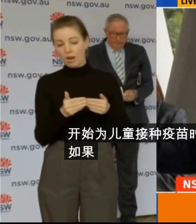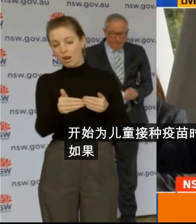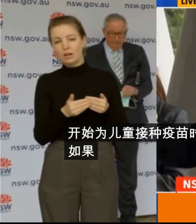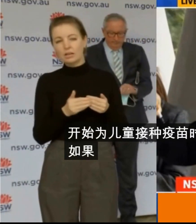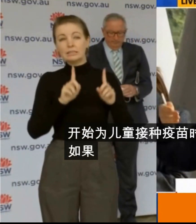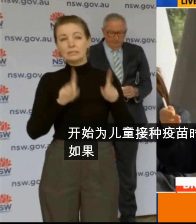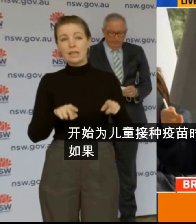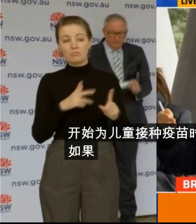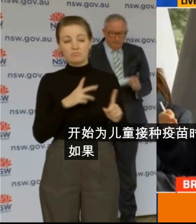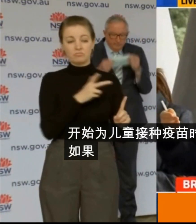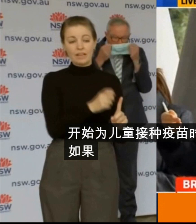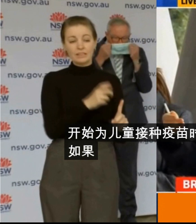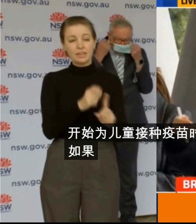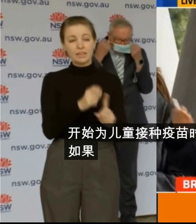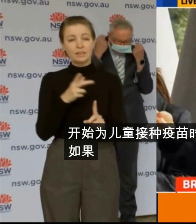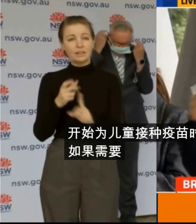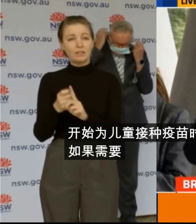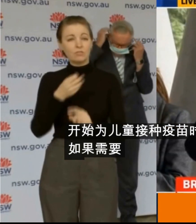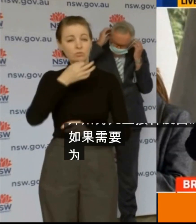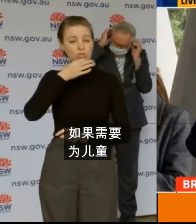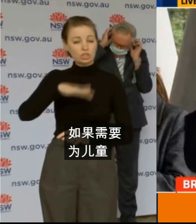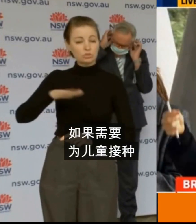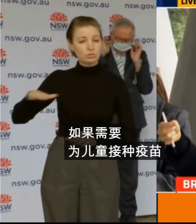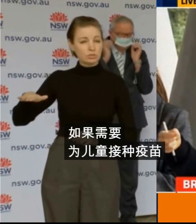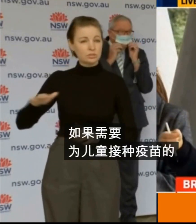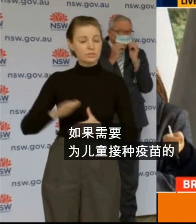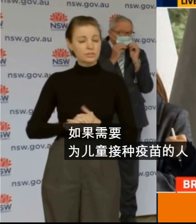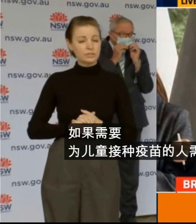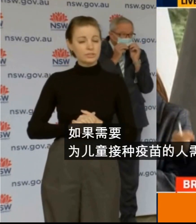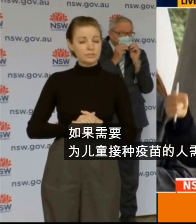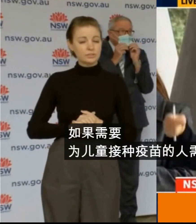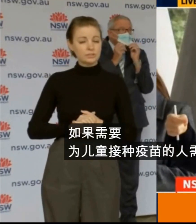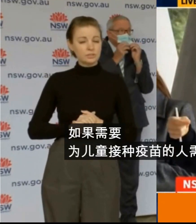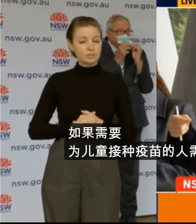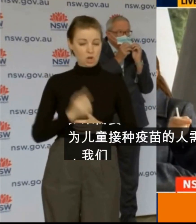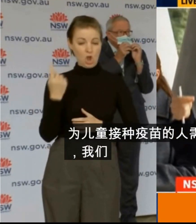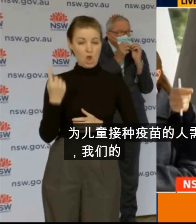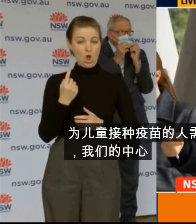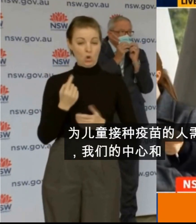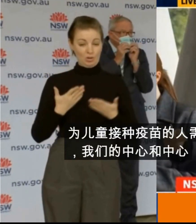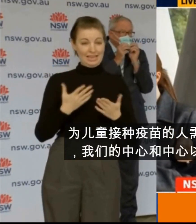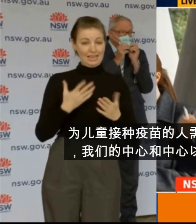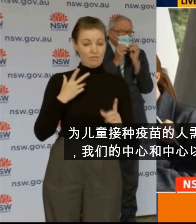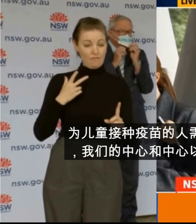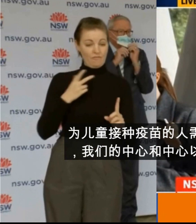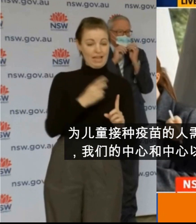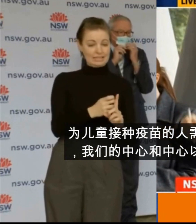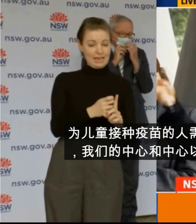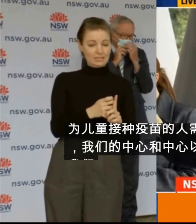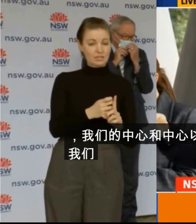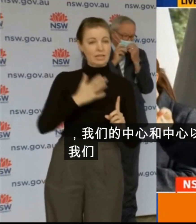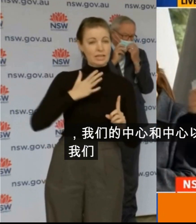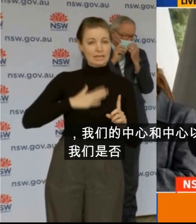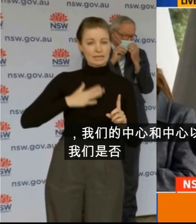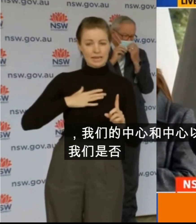sort of specialist, if any, expertise is needed for people vaccinating children? Is it different at our hubs and centres